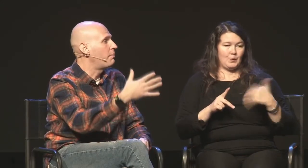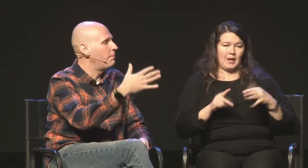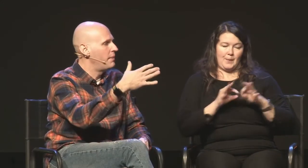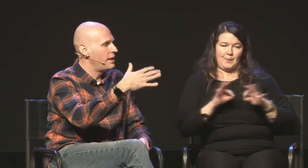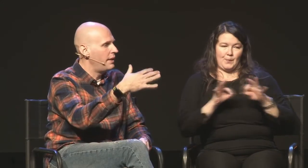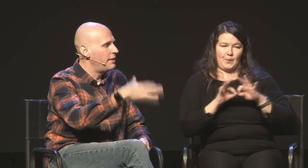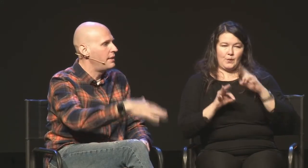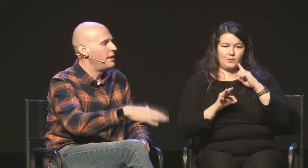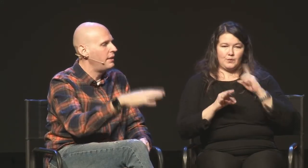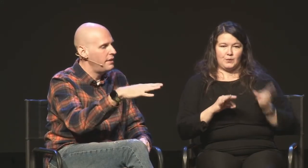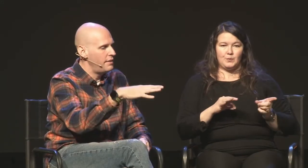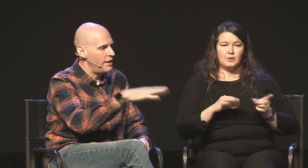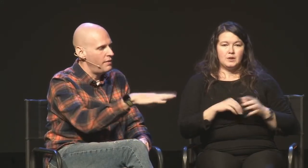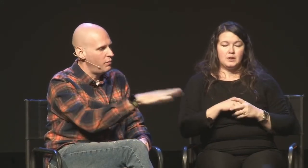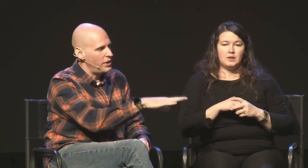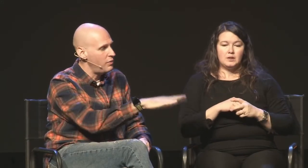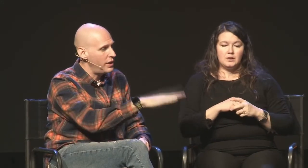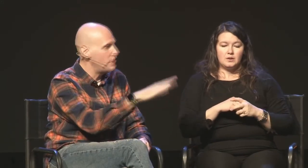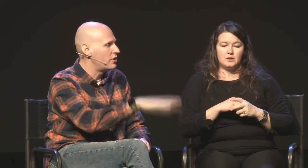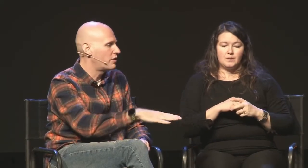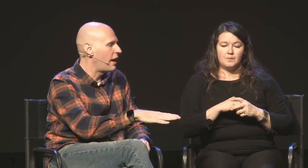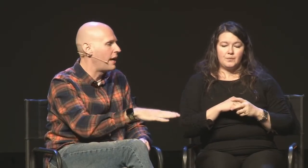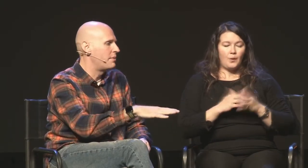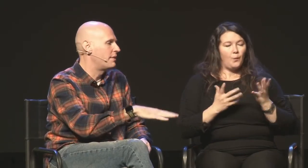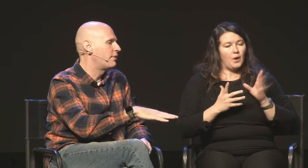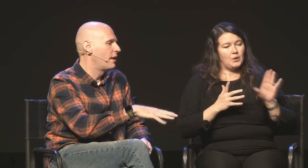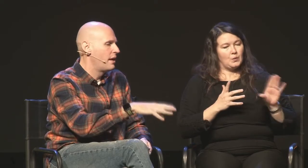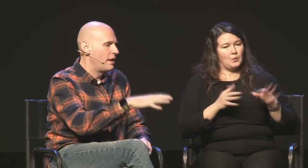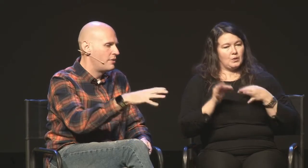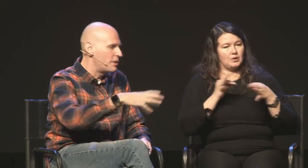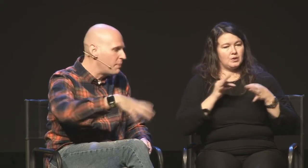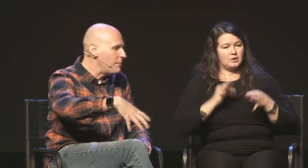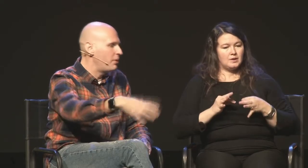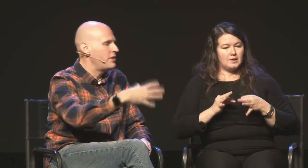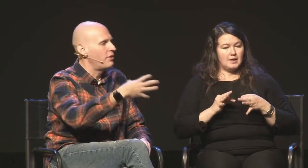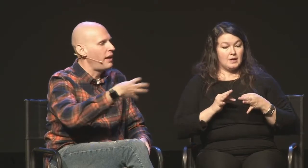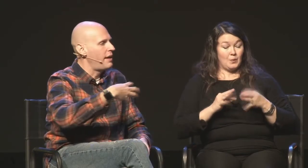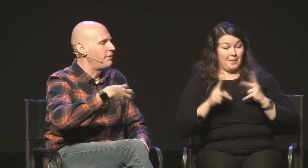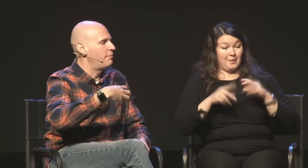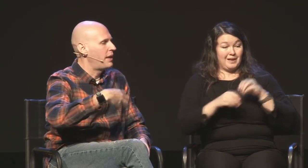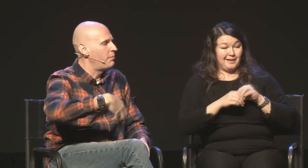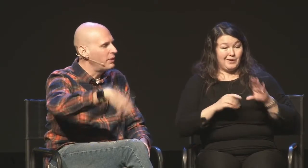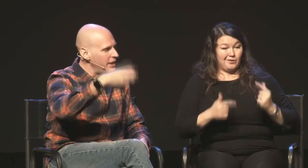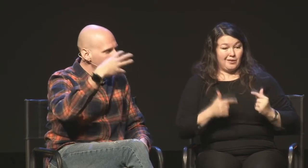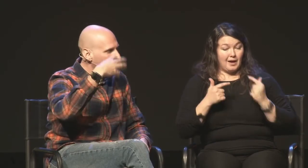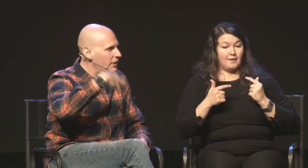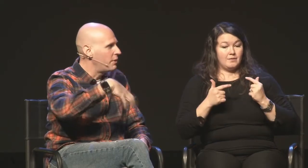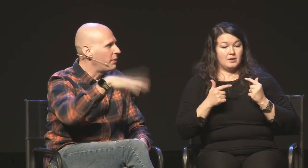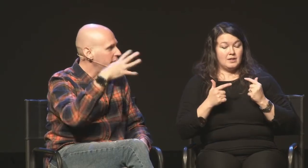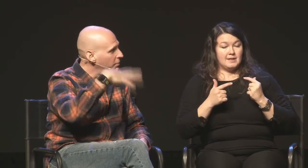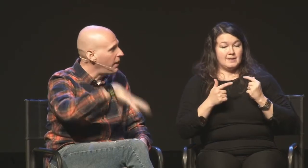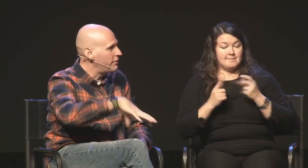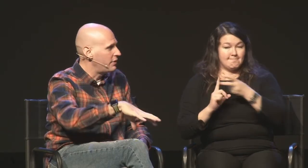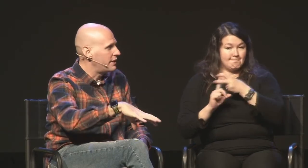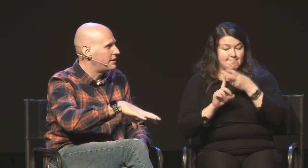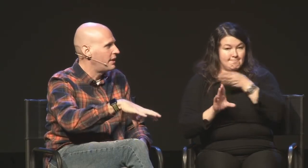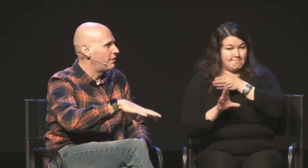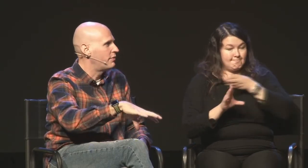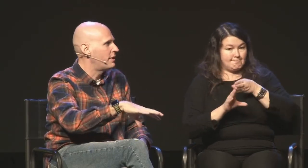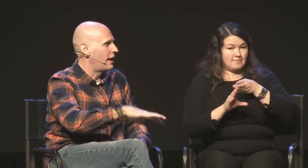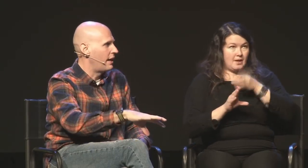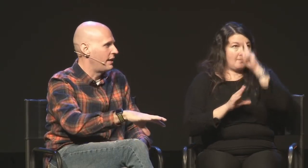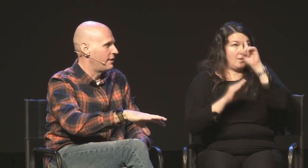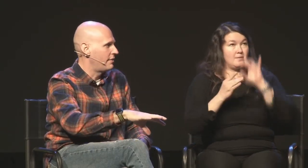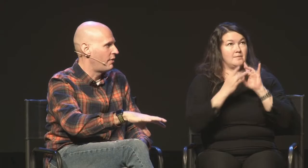of like in what you described of just people in your life kind of bringing you back to a place of mindfulness